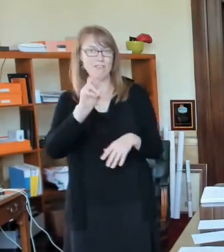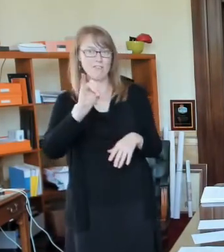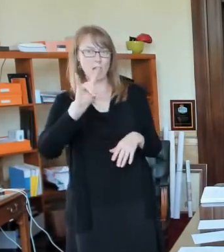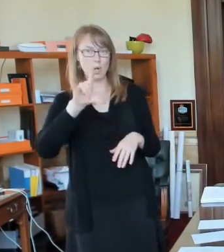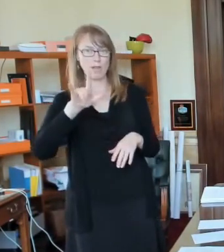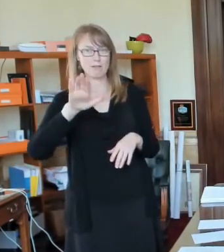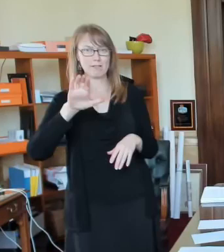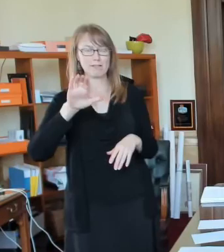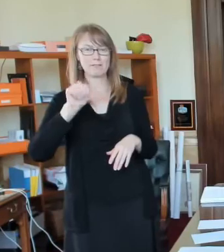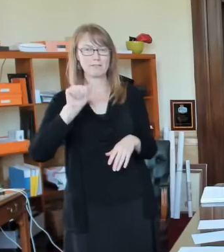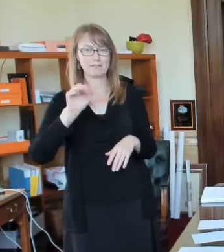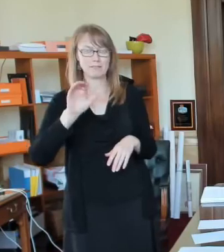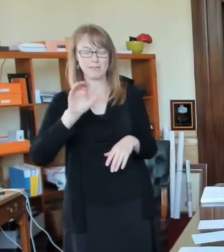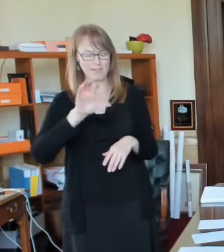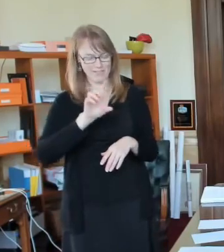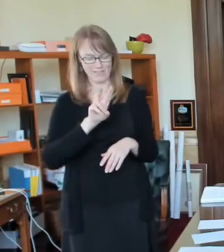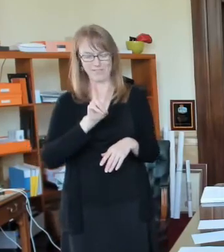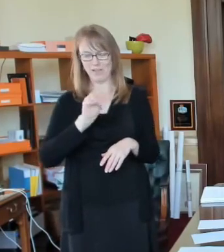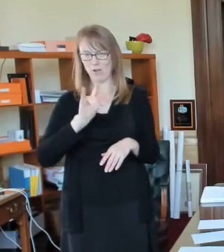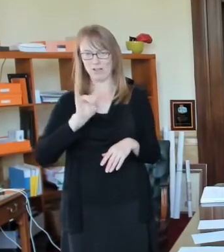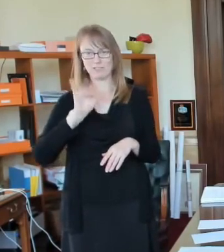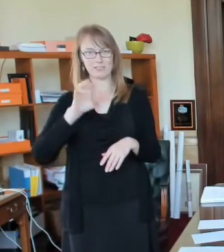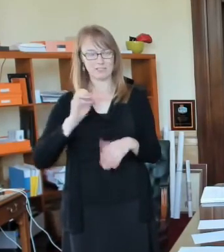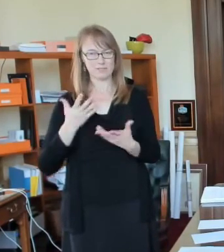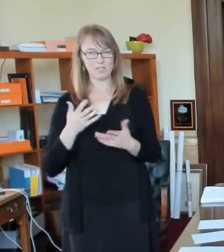17 other people that were injured